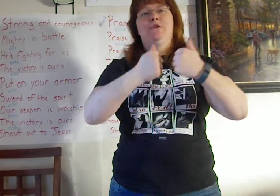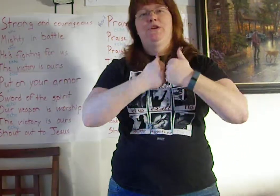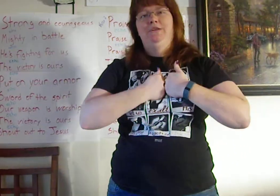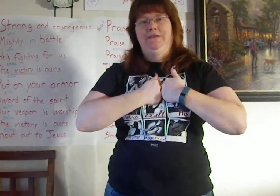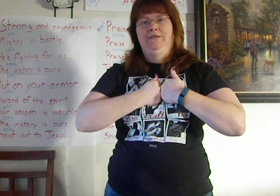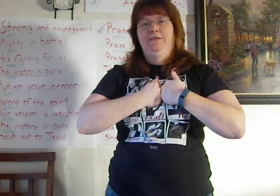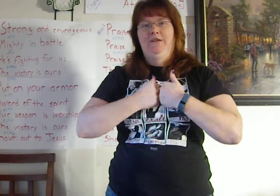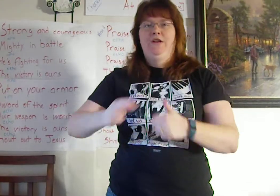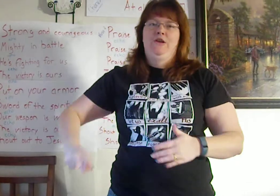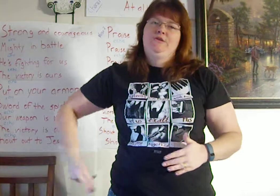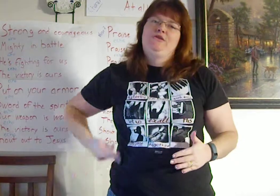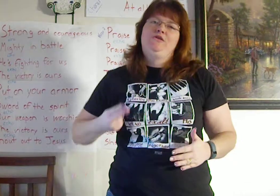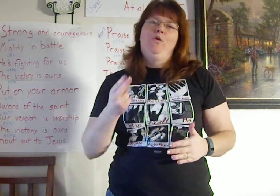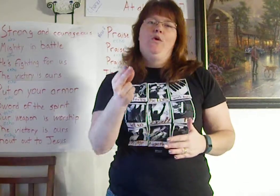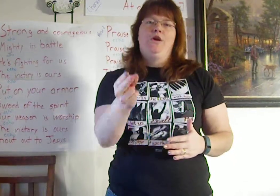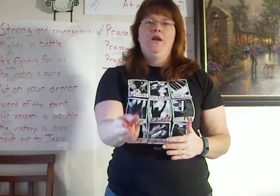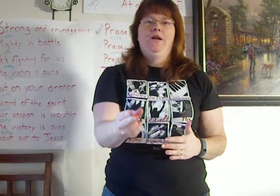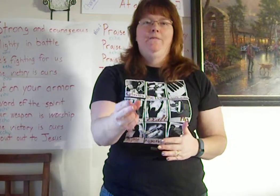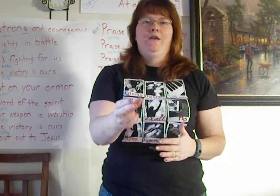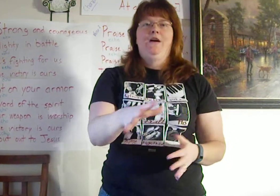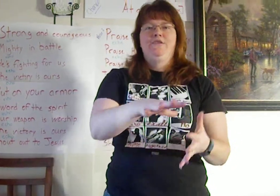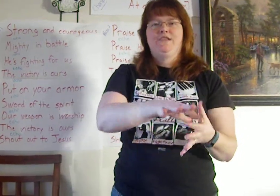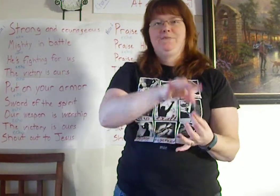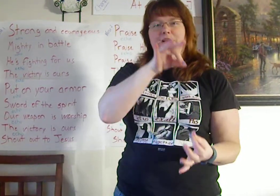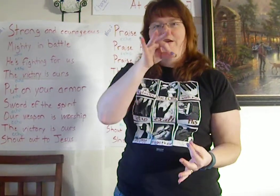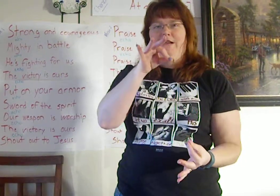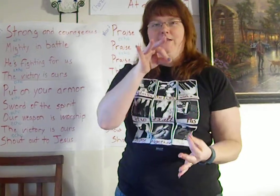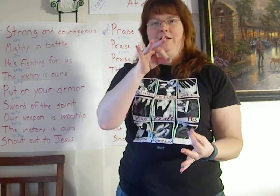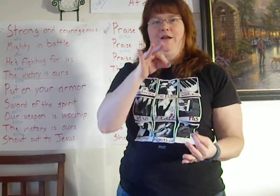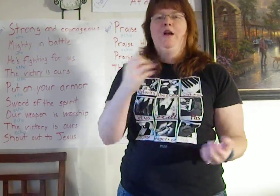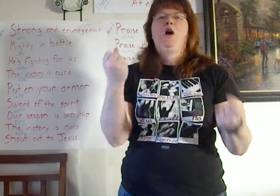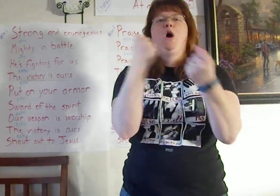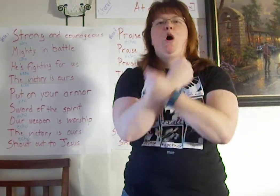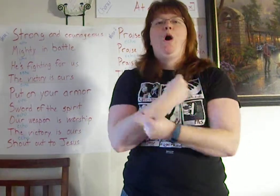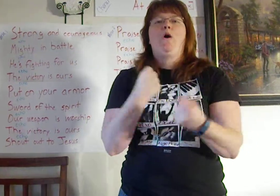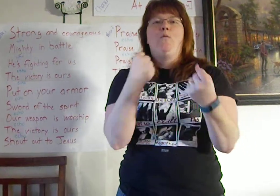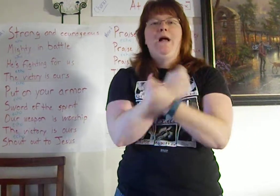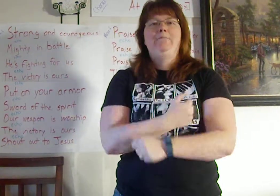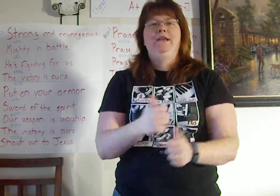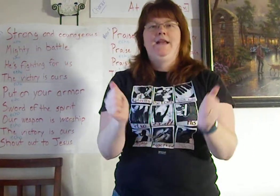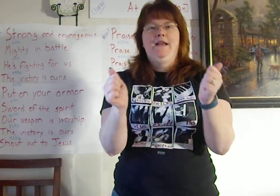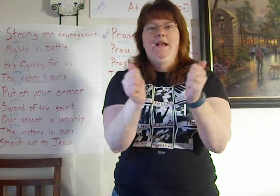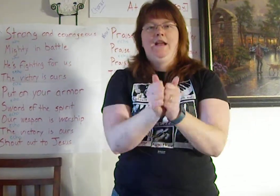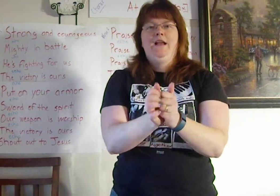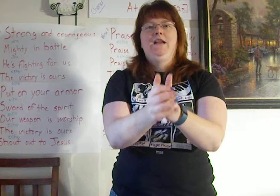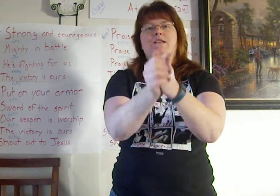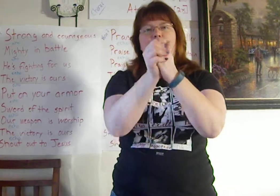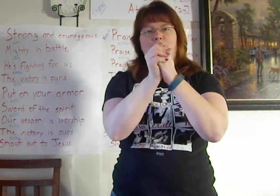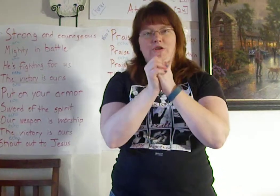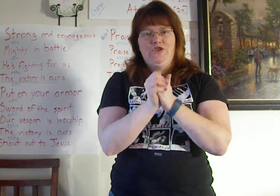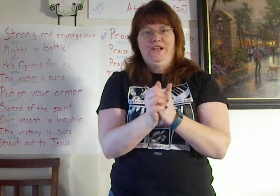armor, sword of the Spirit. Our weapon is